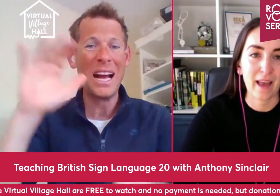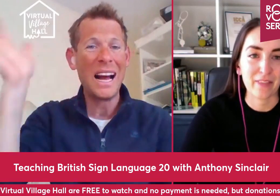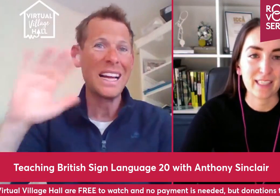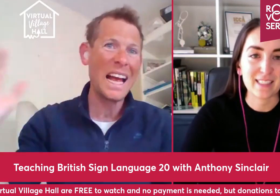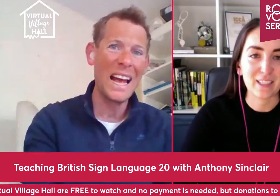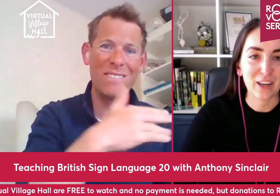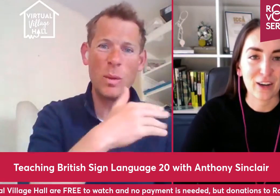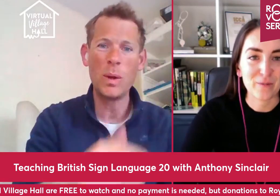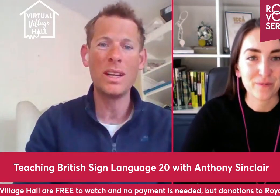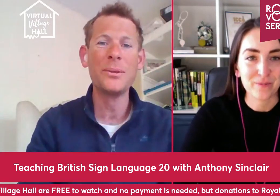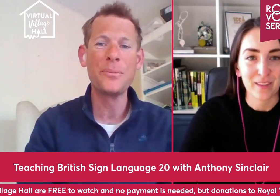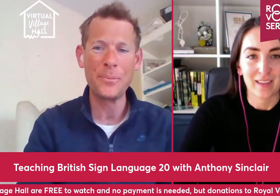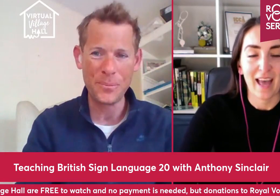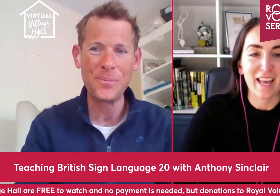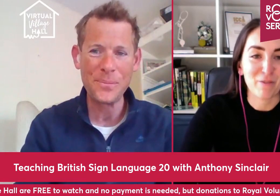Anthony Sinclair. Hi everyone.